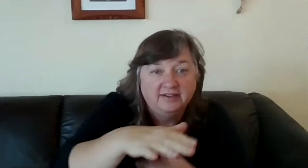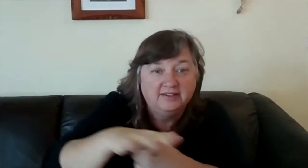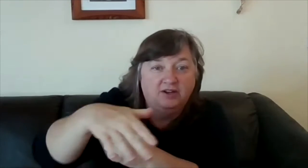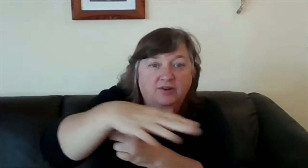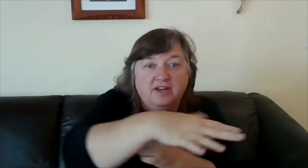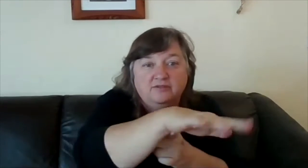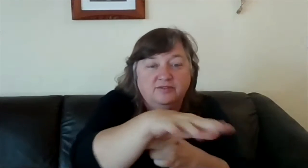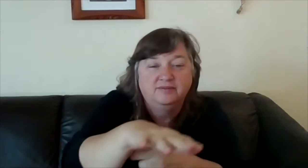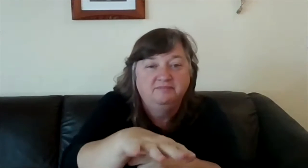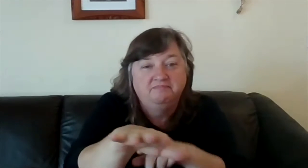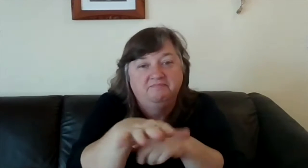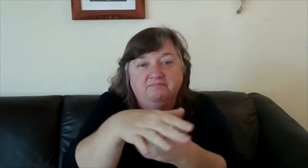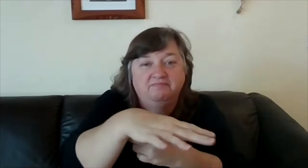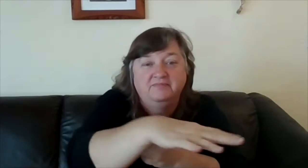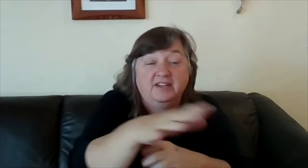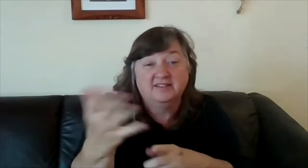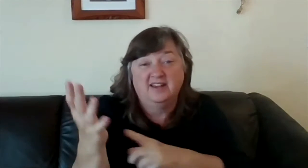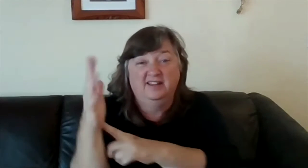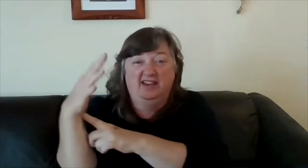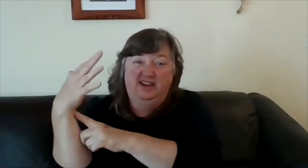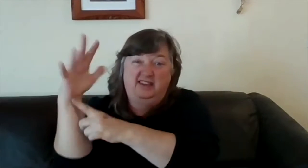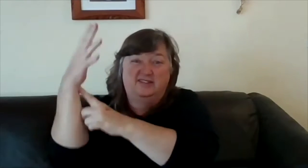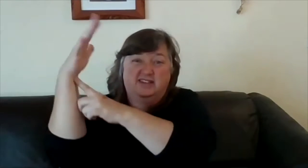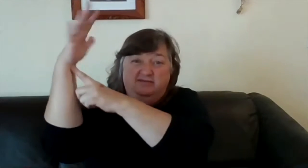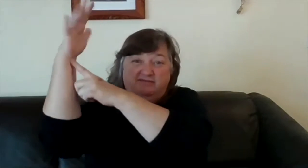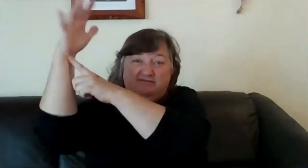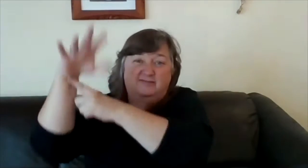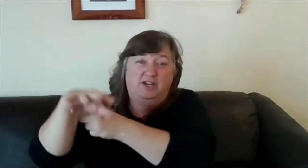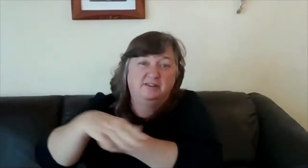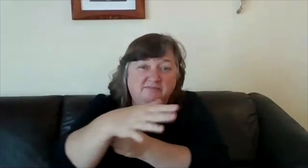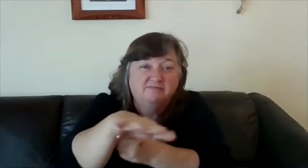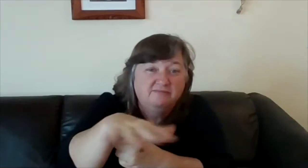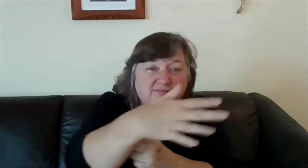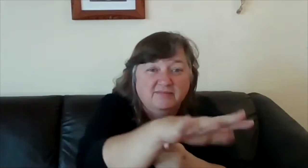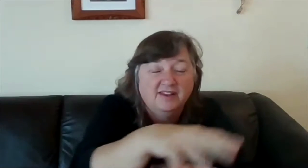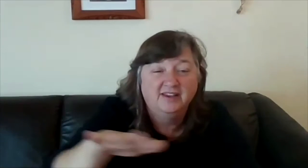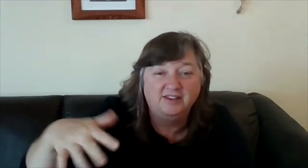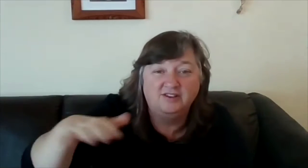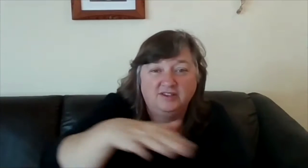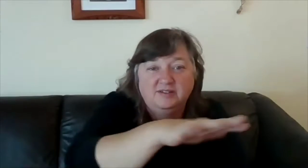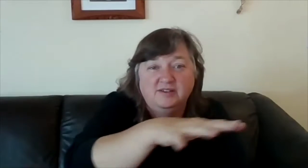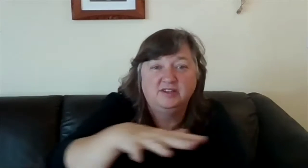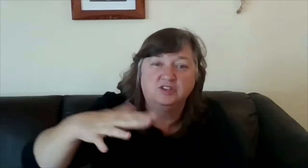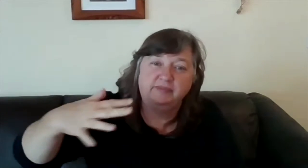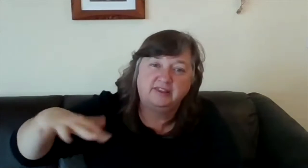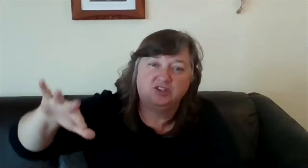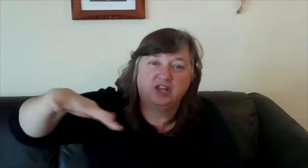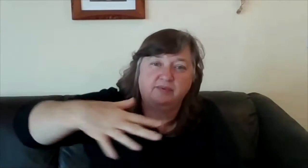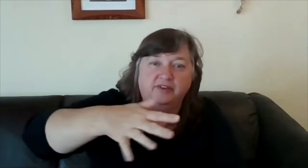you know, kind of, it is kind of like kite, you said kite. You could just make the shape of it in